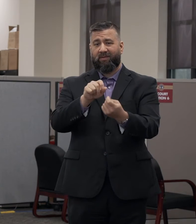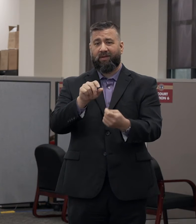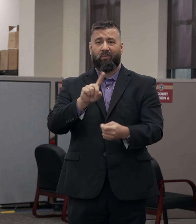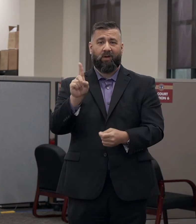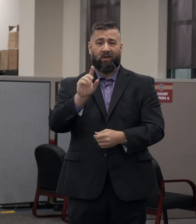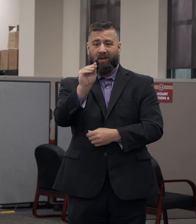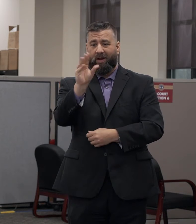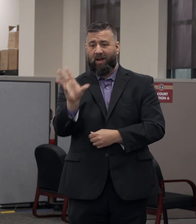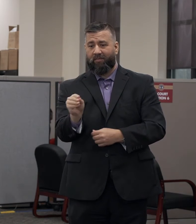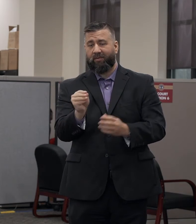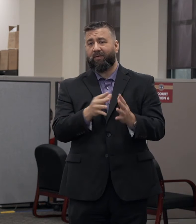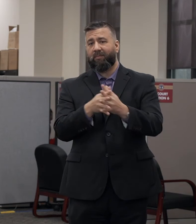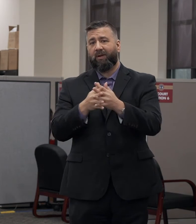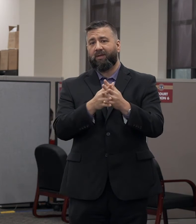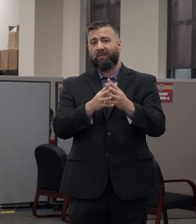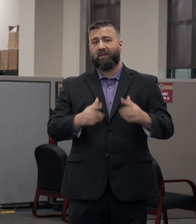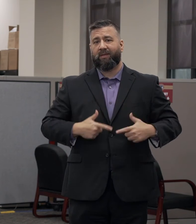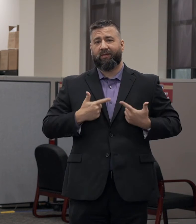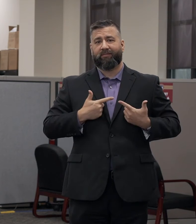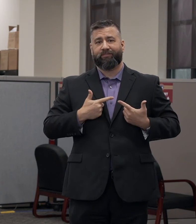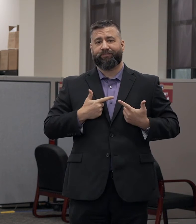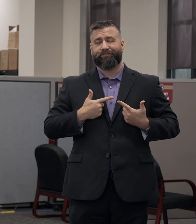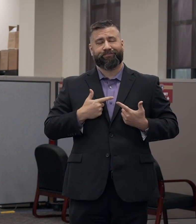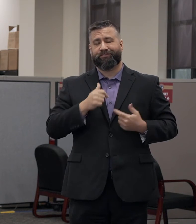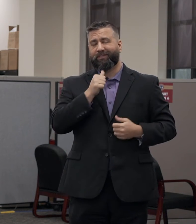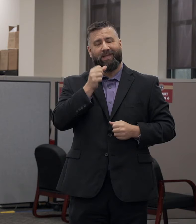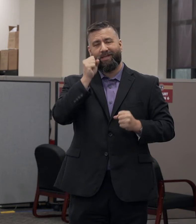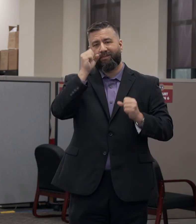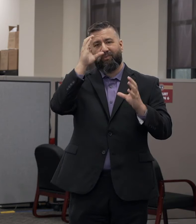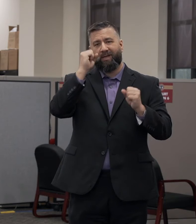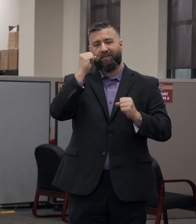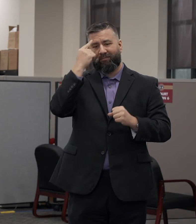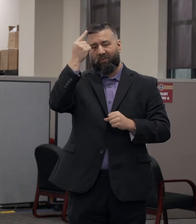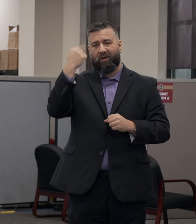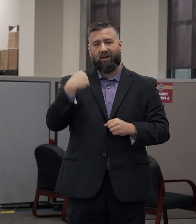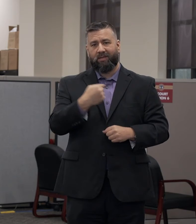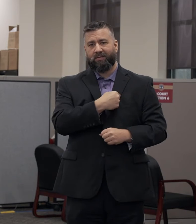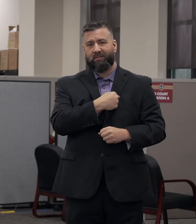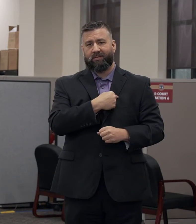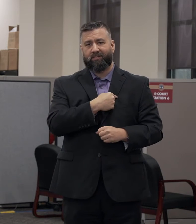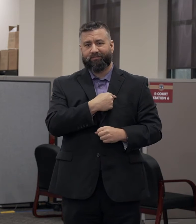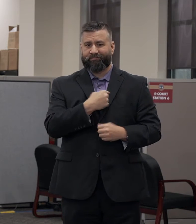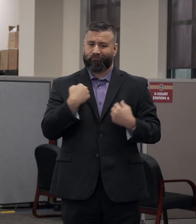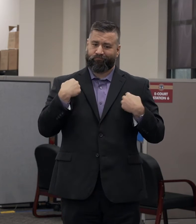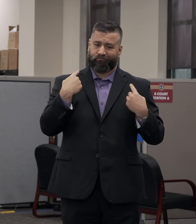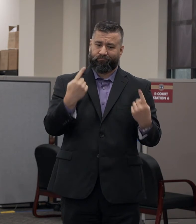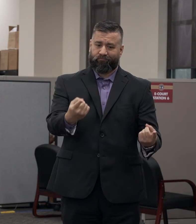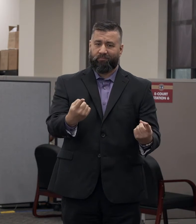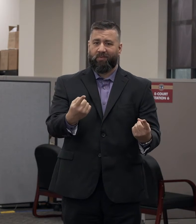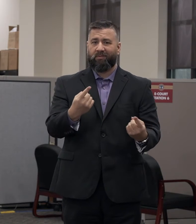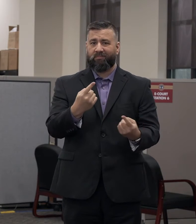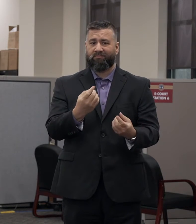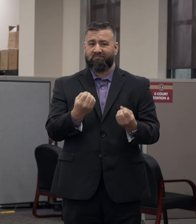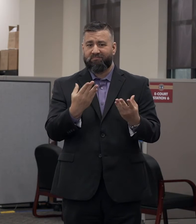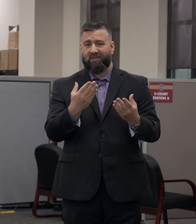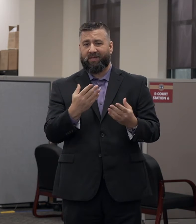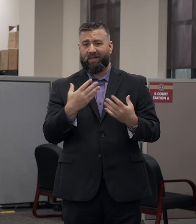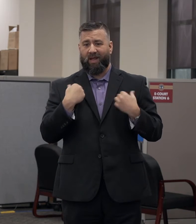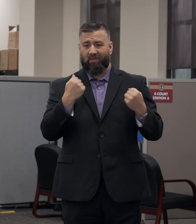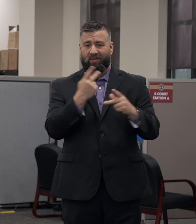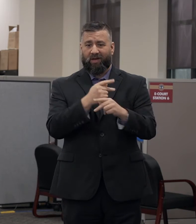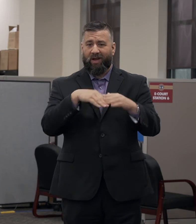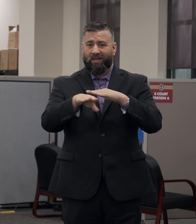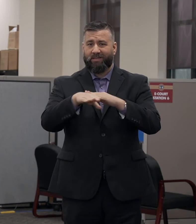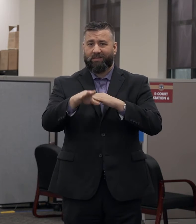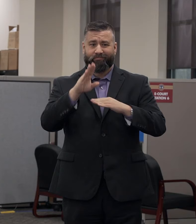live. And this is not surprising to us. Historically, barriers have been placed in some parts of our community so that healthcare access is